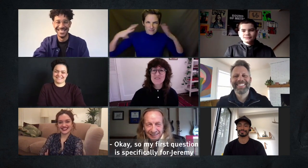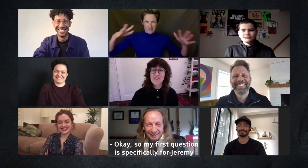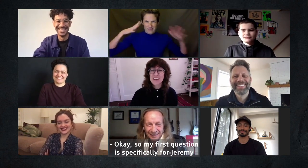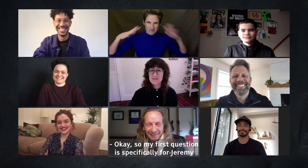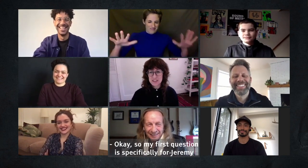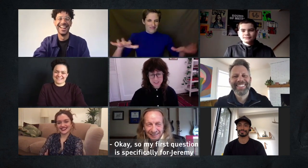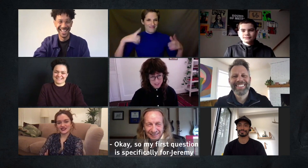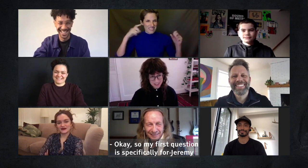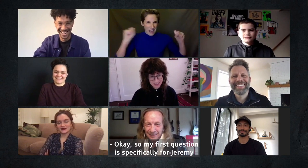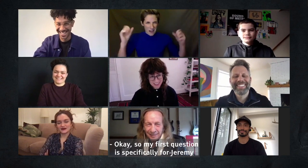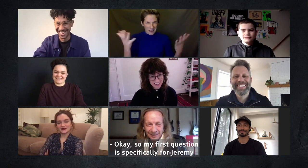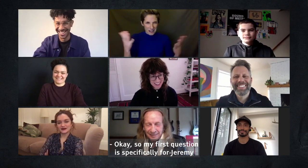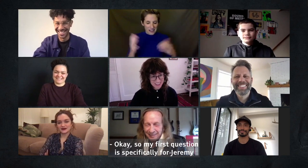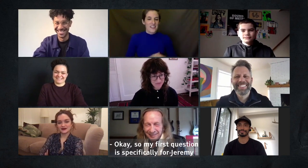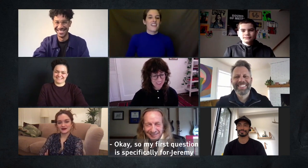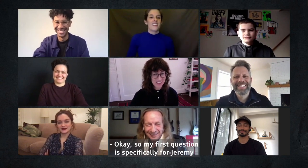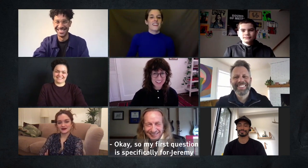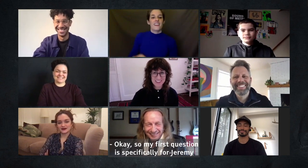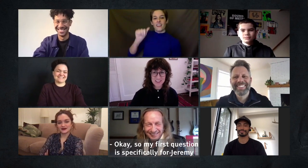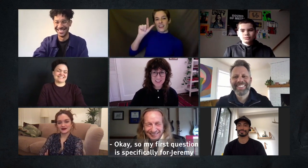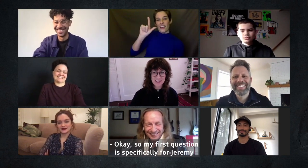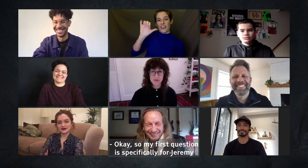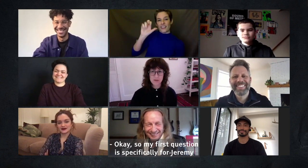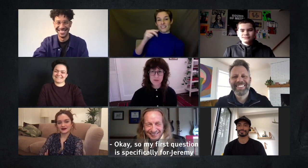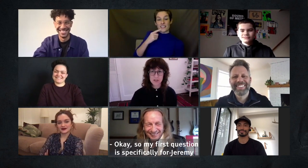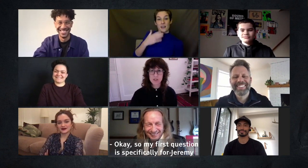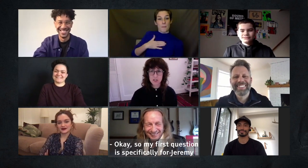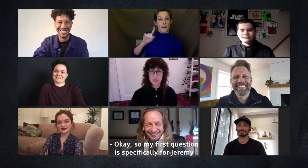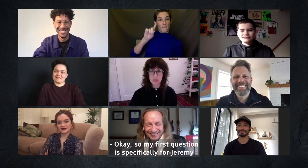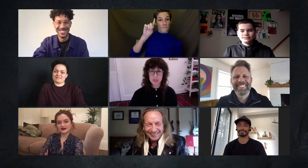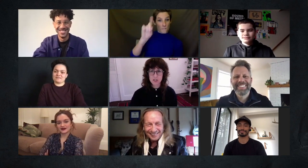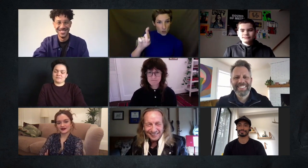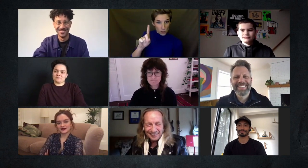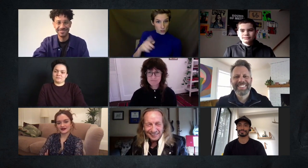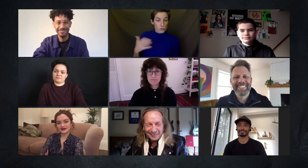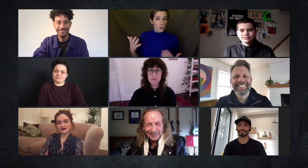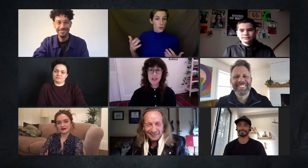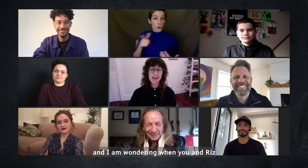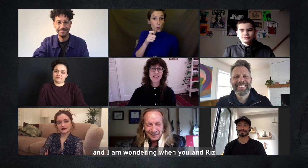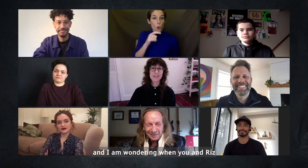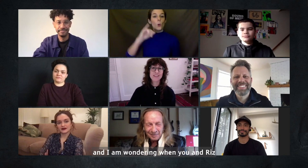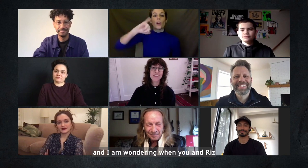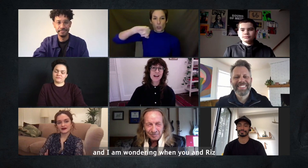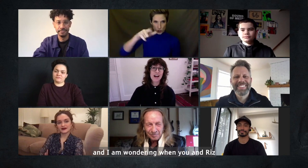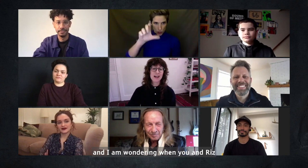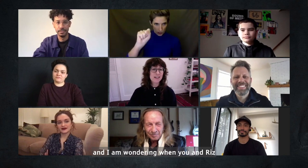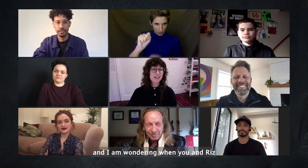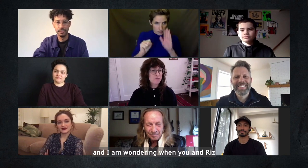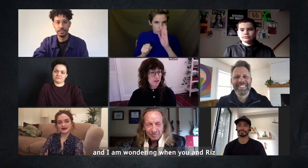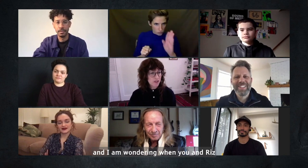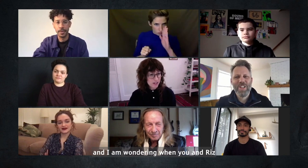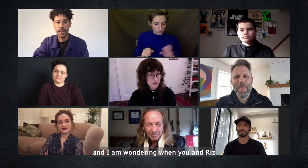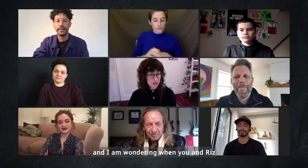Okay, so my first question is specifically for Jeremy. And I